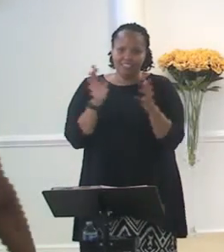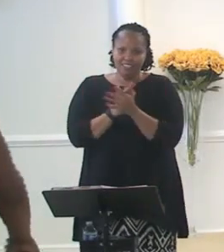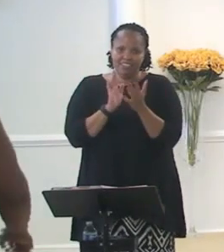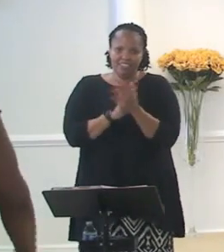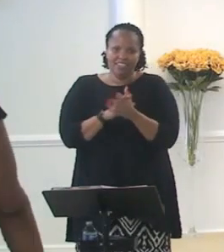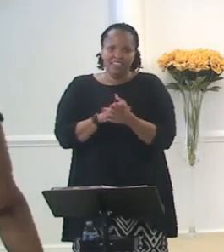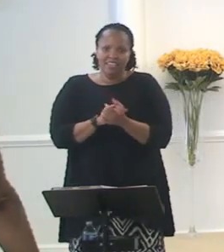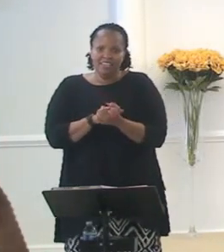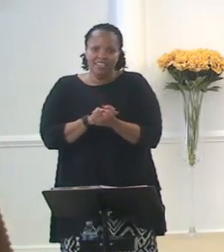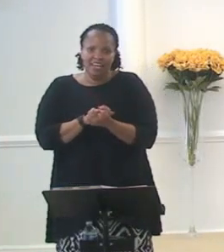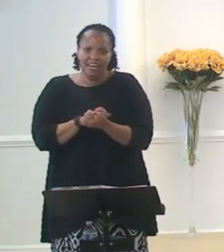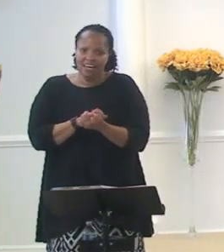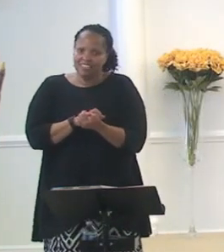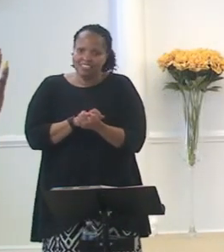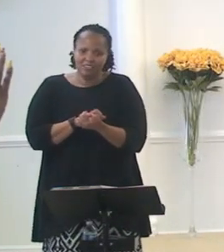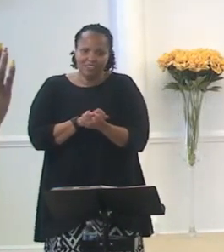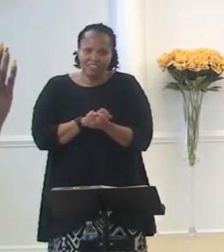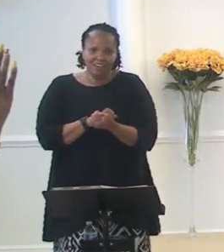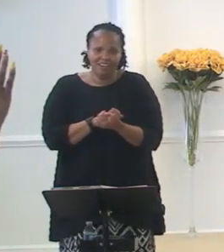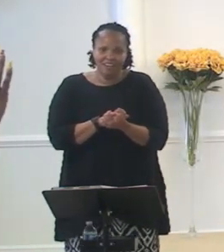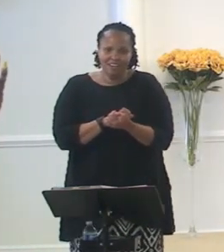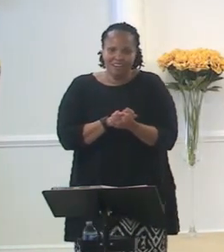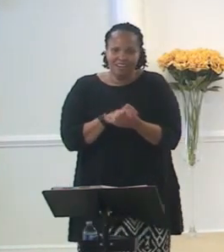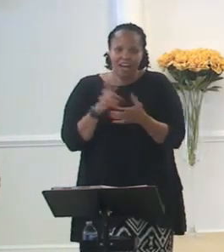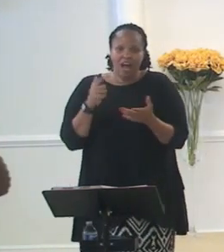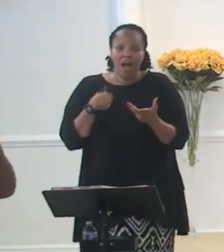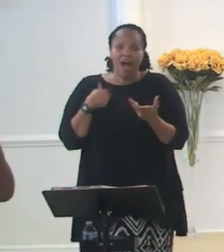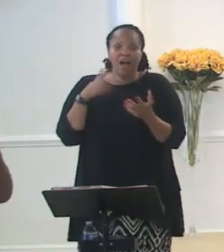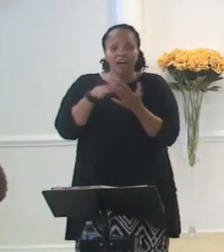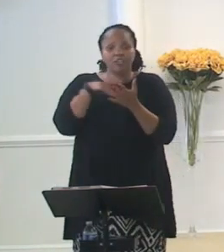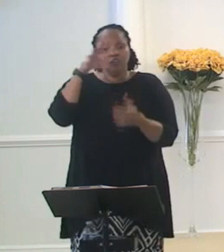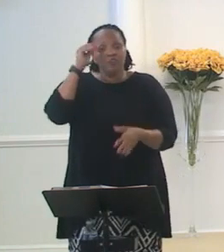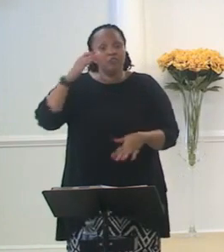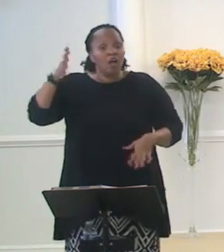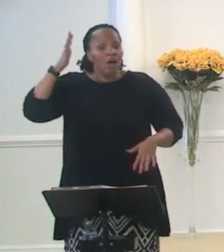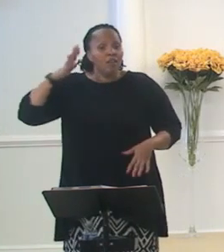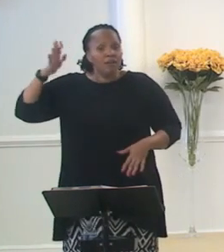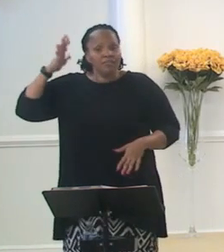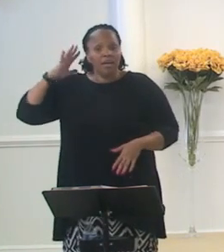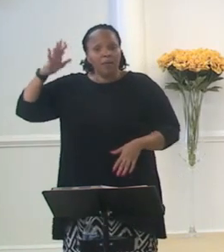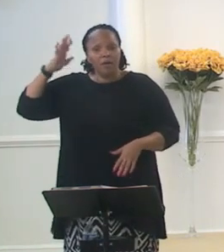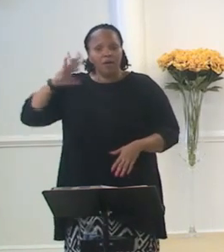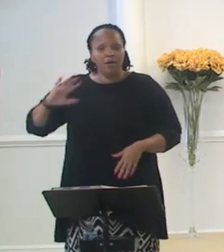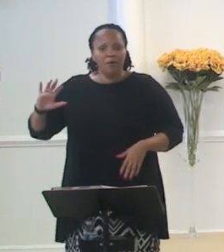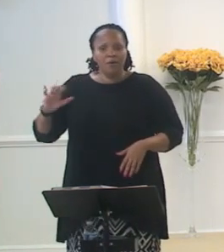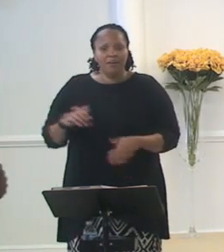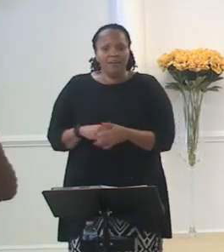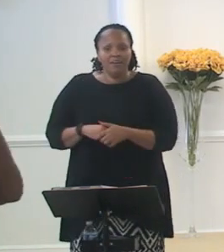we thank God. I found out a long time that